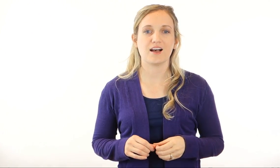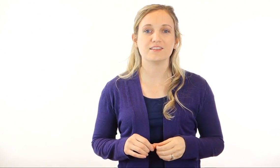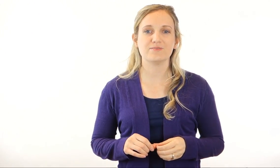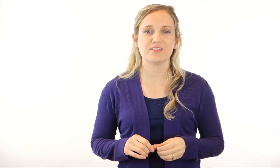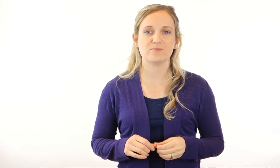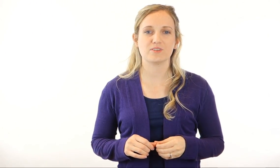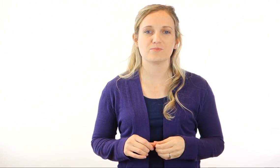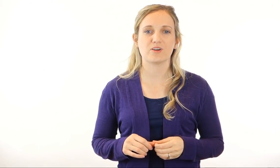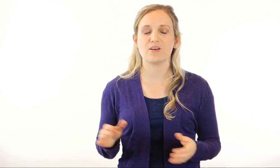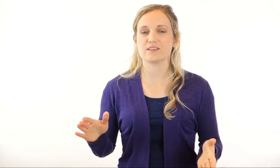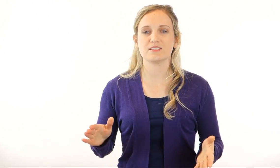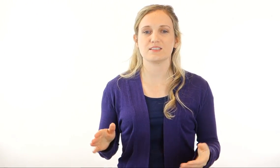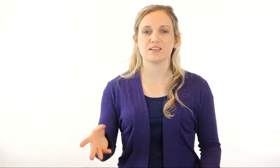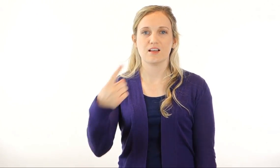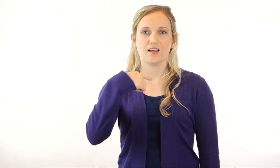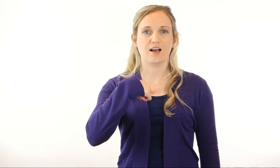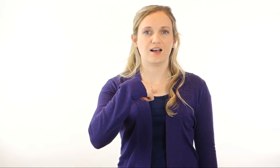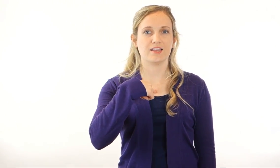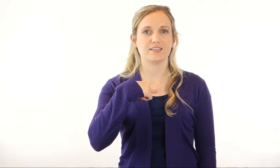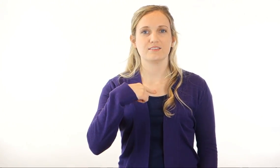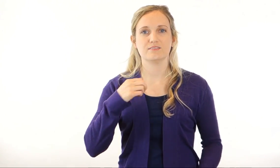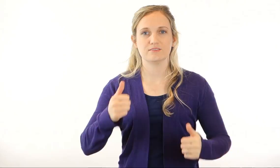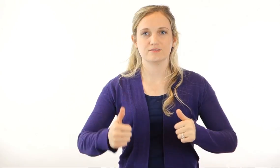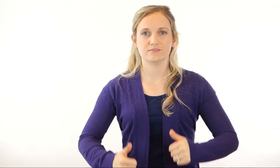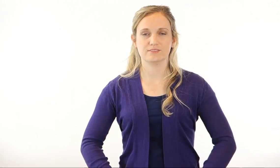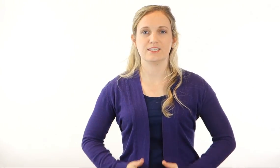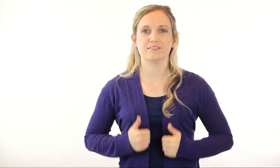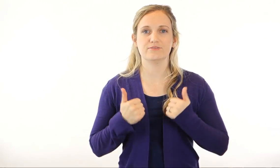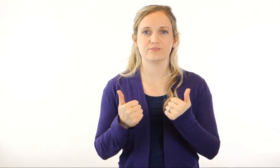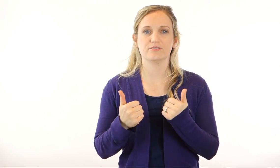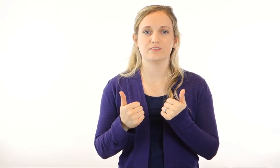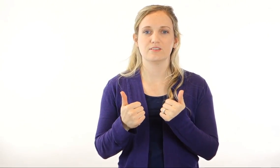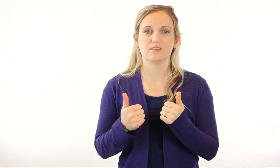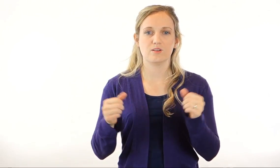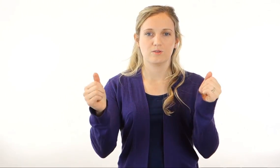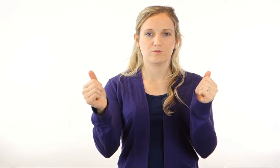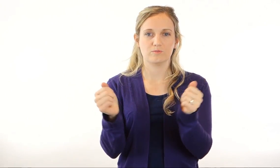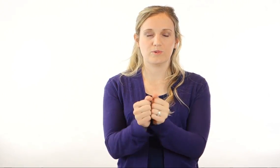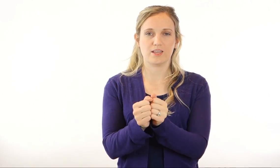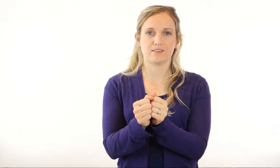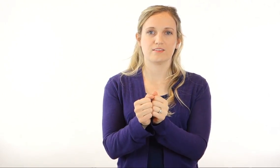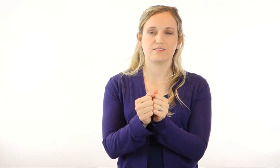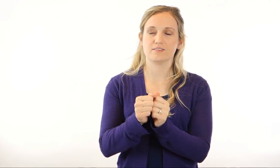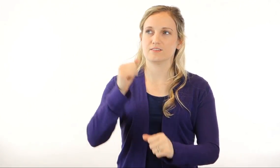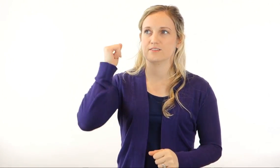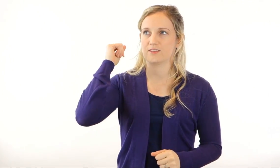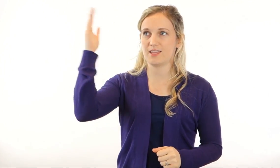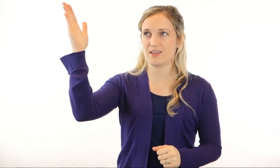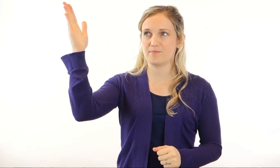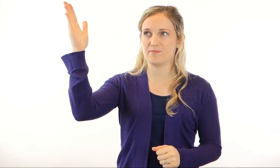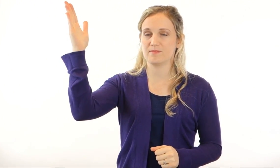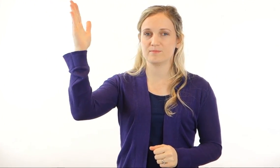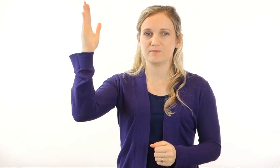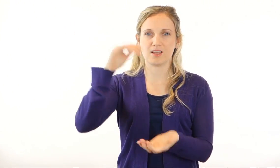I'll live with him once more. Oh, that's easy. I live with him